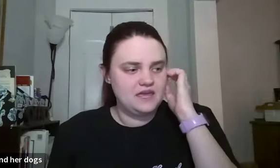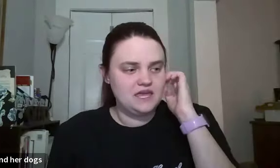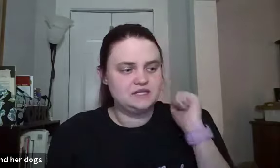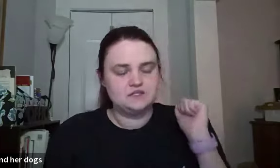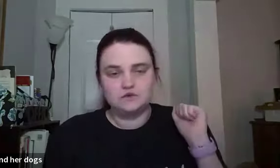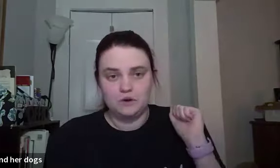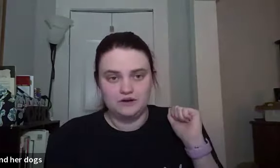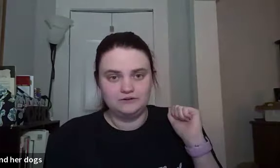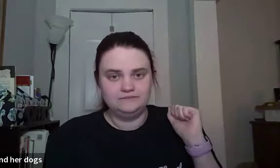Then squirrel,